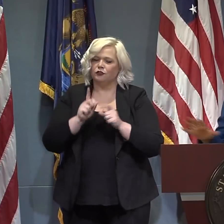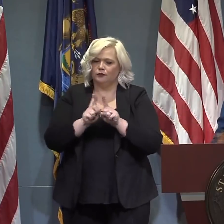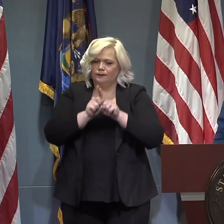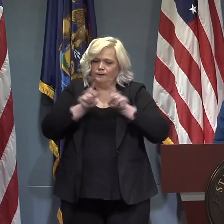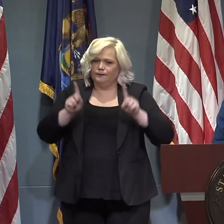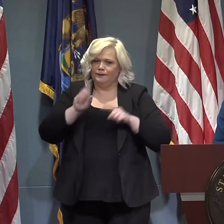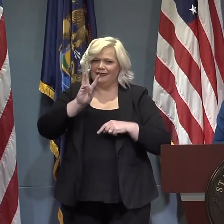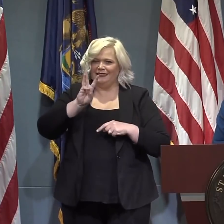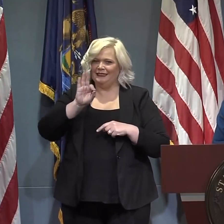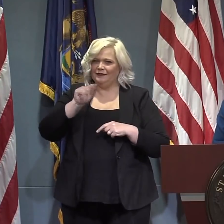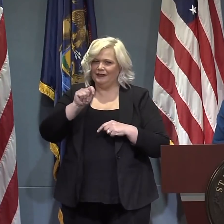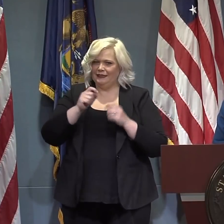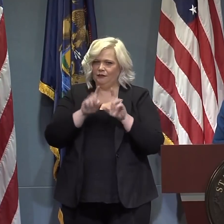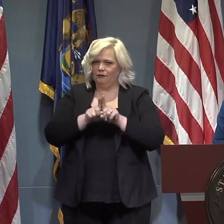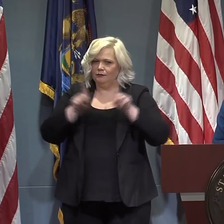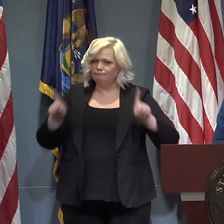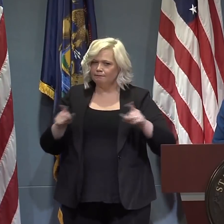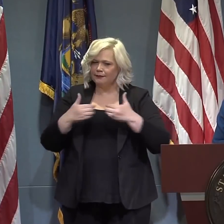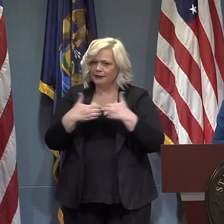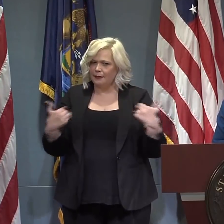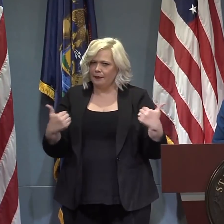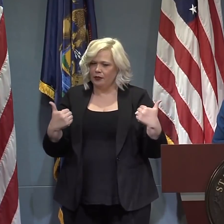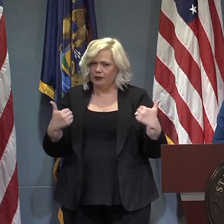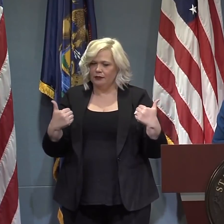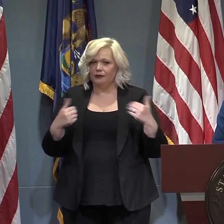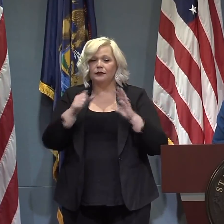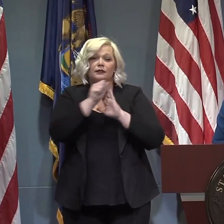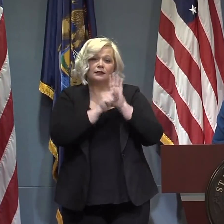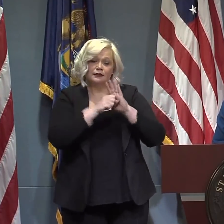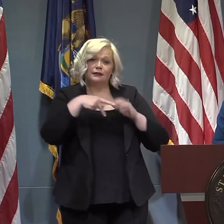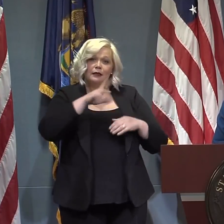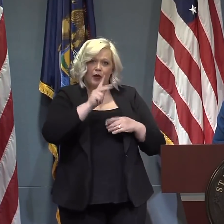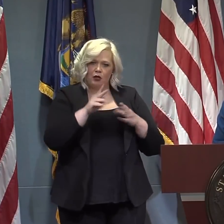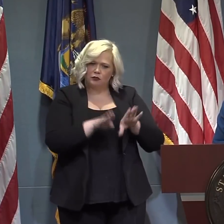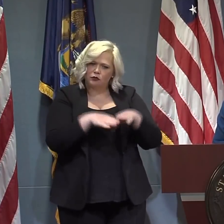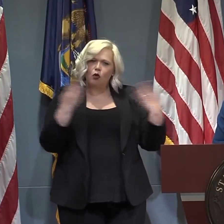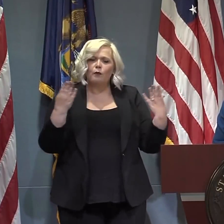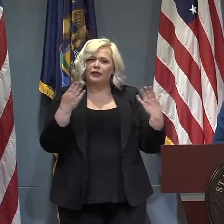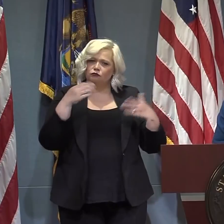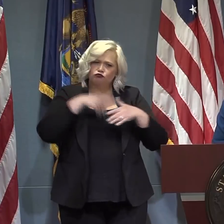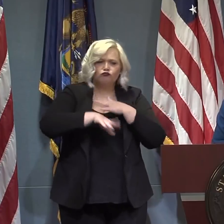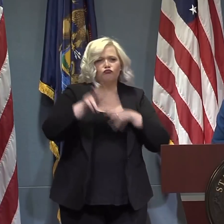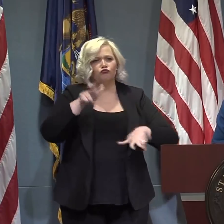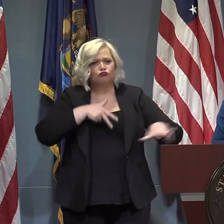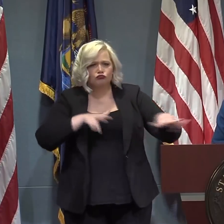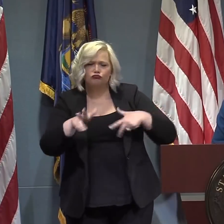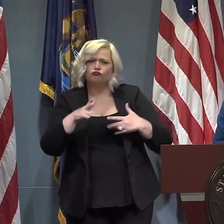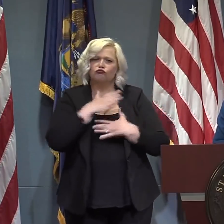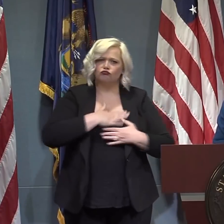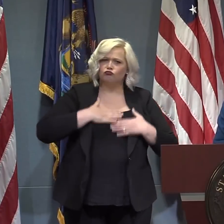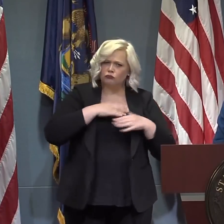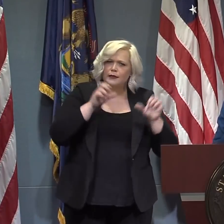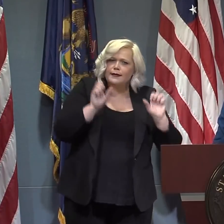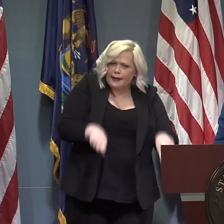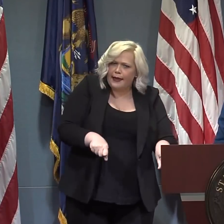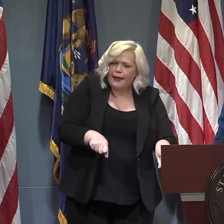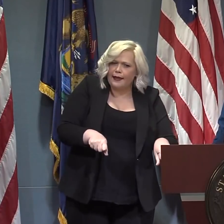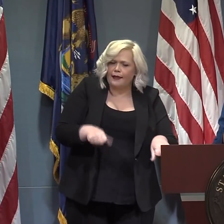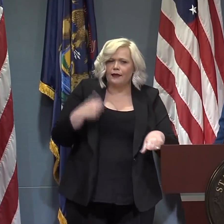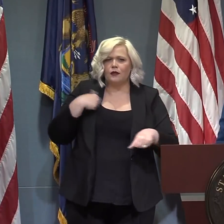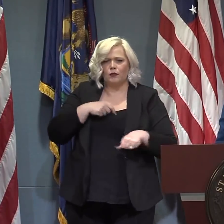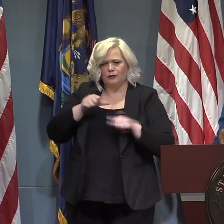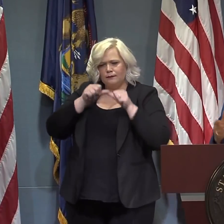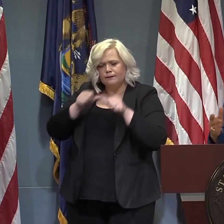6-foot apart rule. Our state parks are currently open for recreational activities. My team and I will continue to